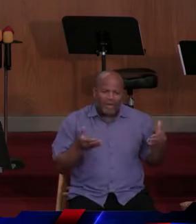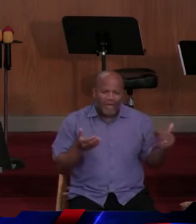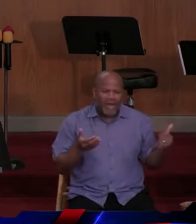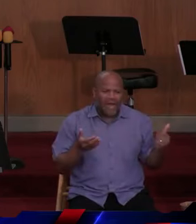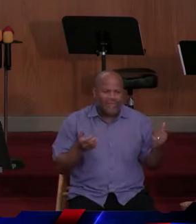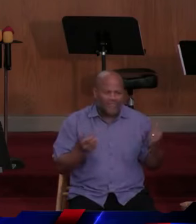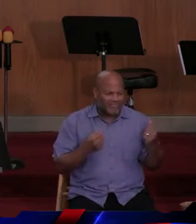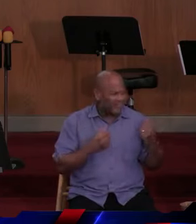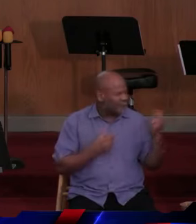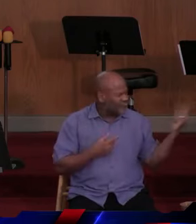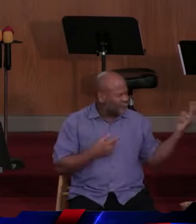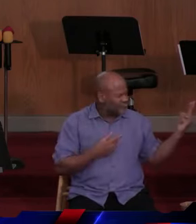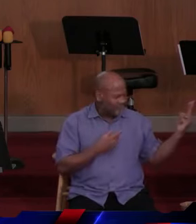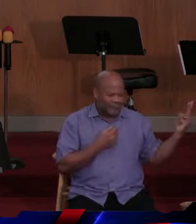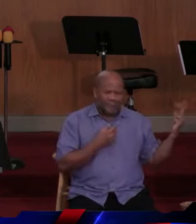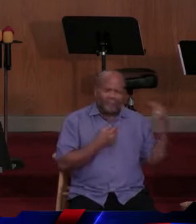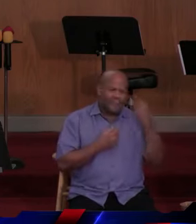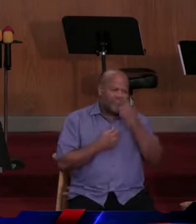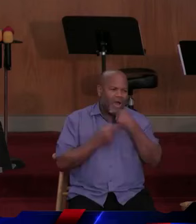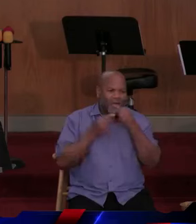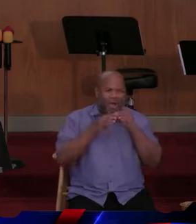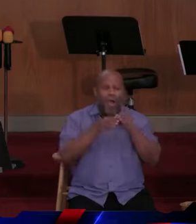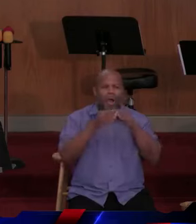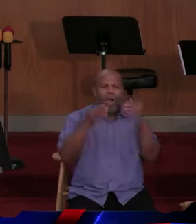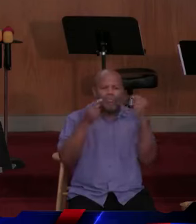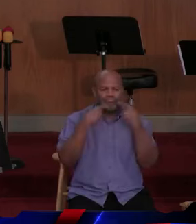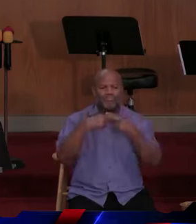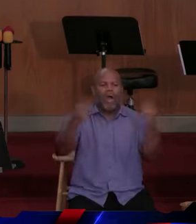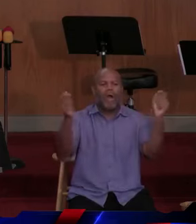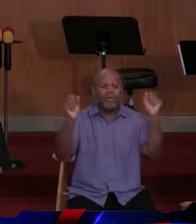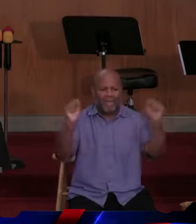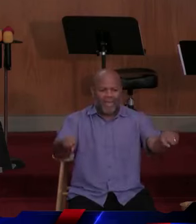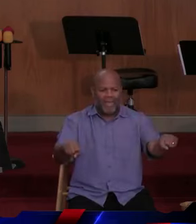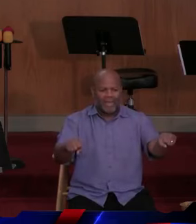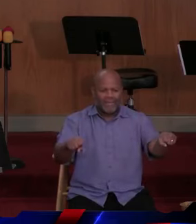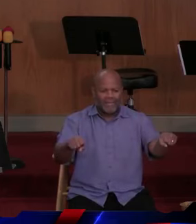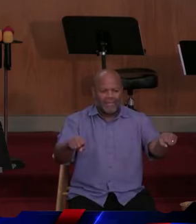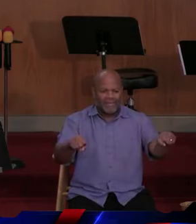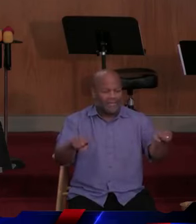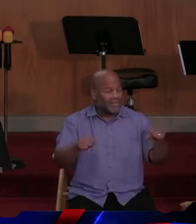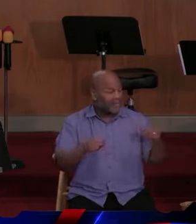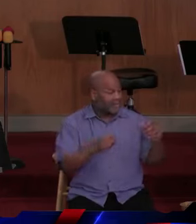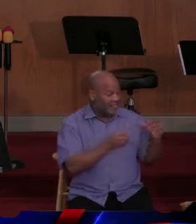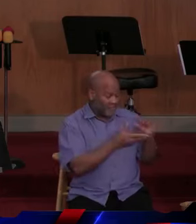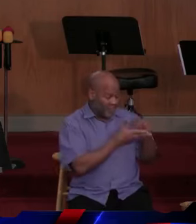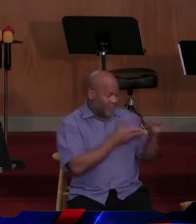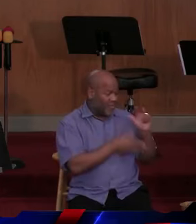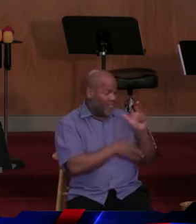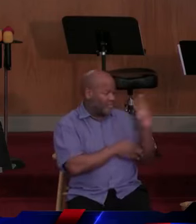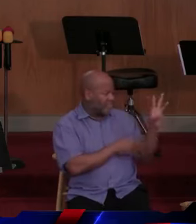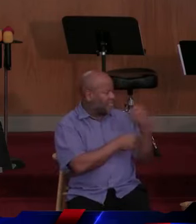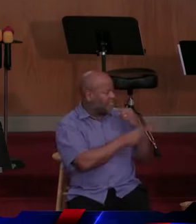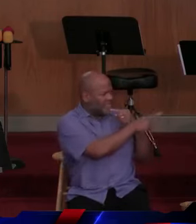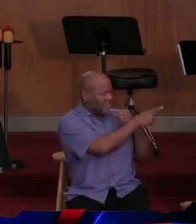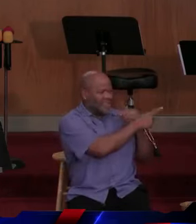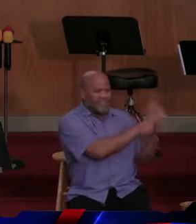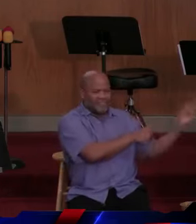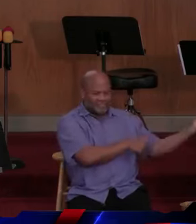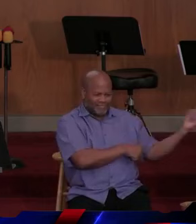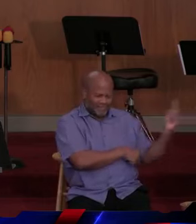verse 33 through 36, and they returned